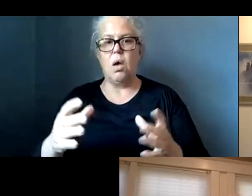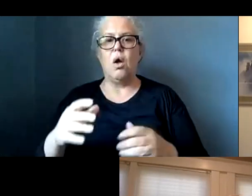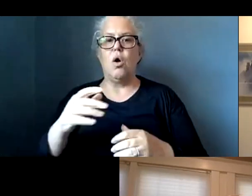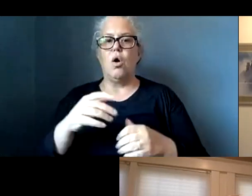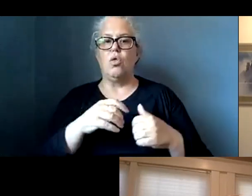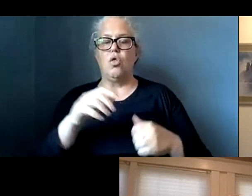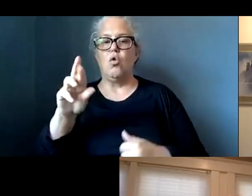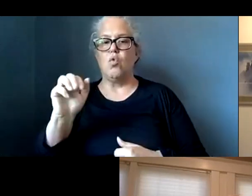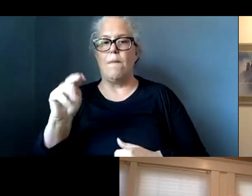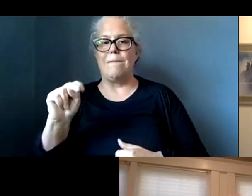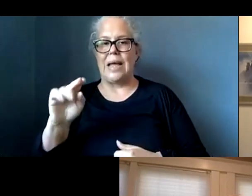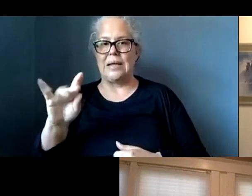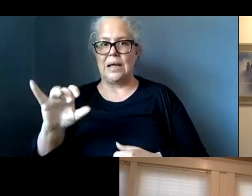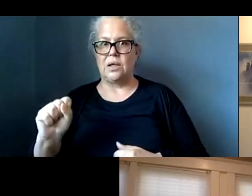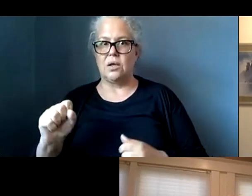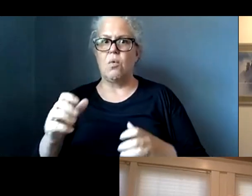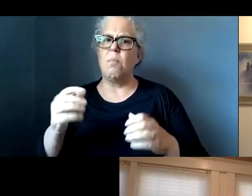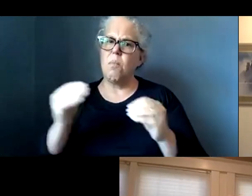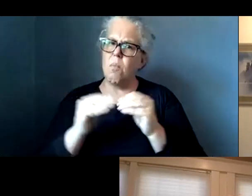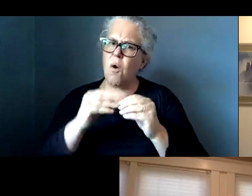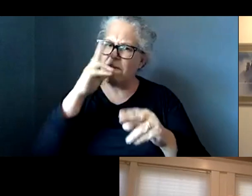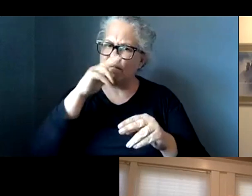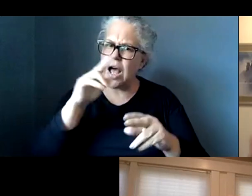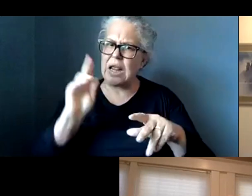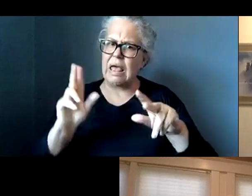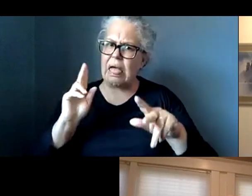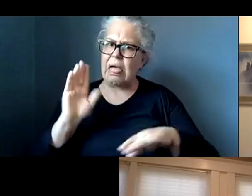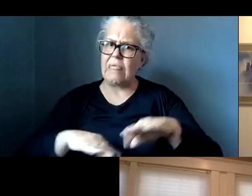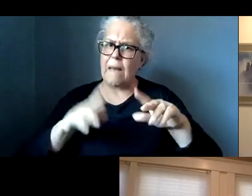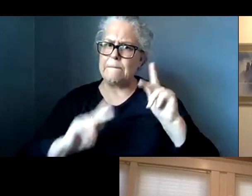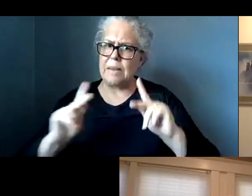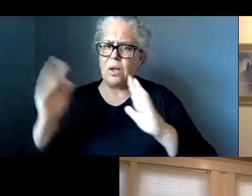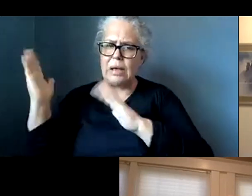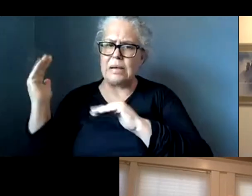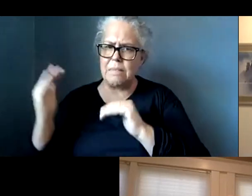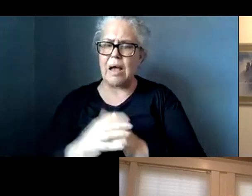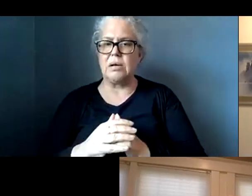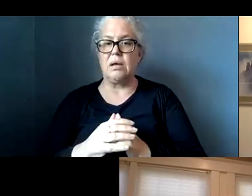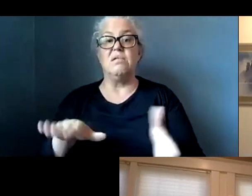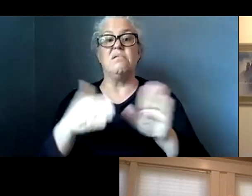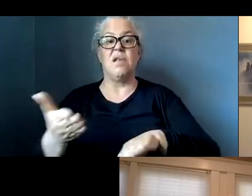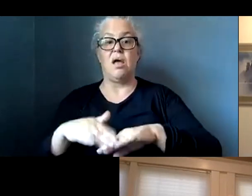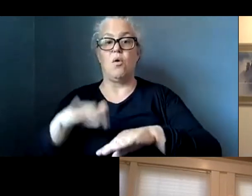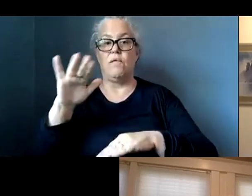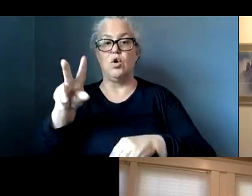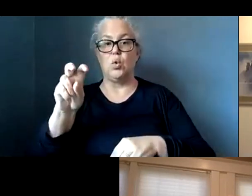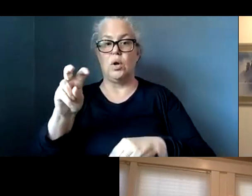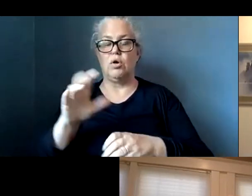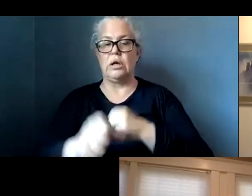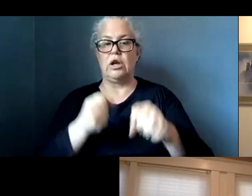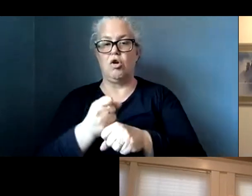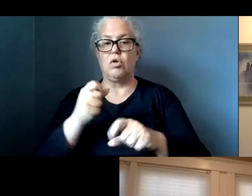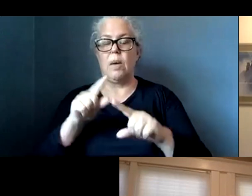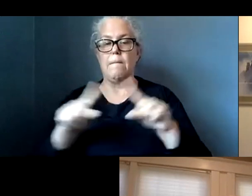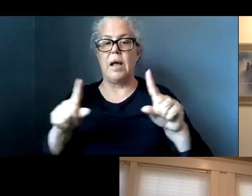more chaotic and funnier than most people give them credit for. They've been dead for 200 years, but their work will keep